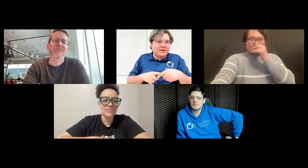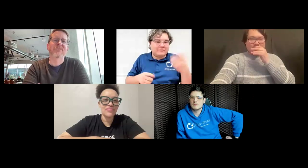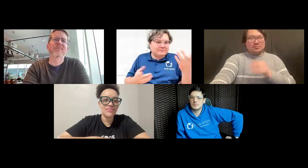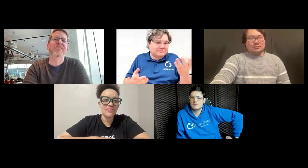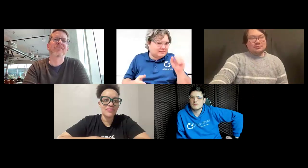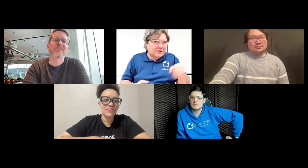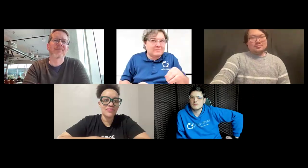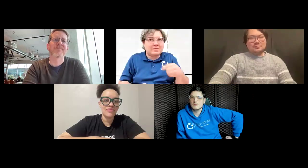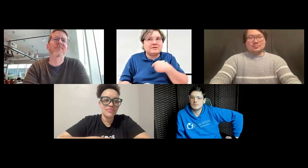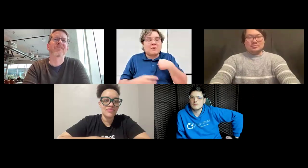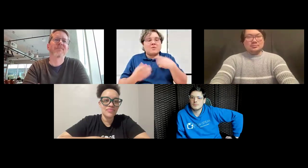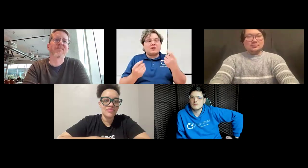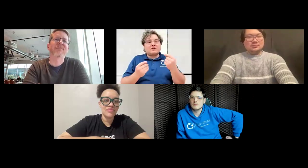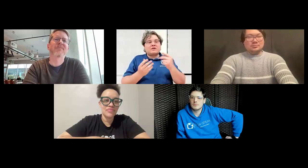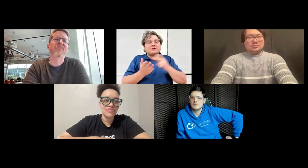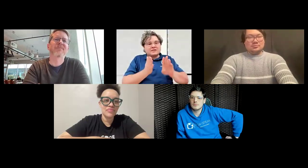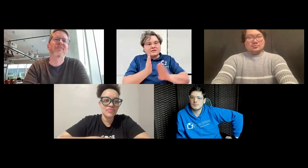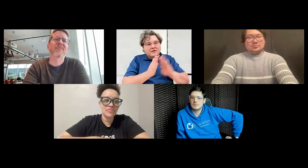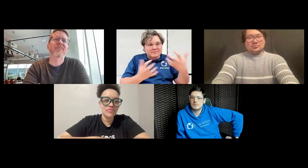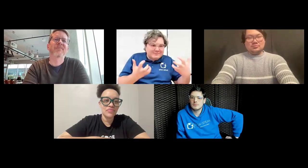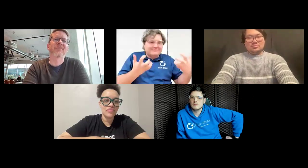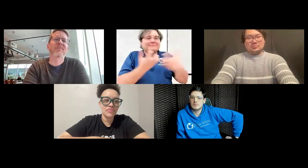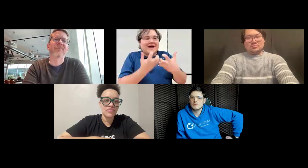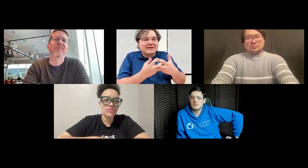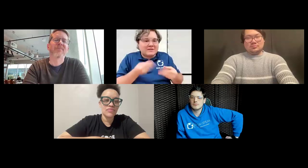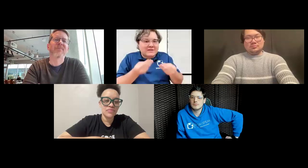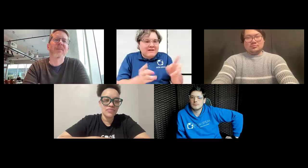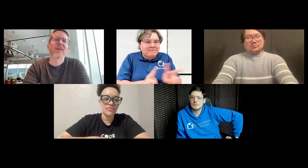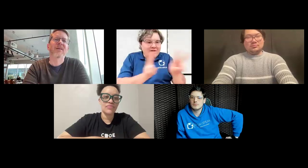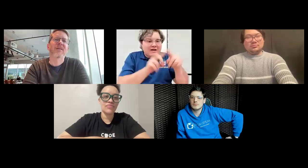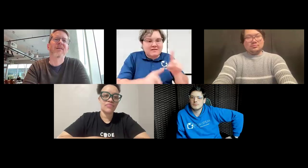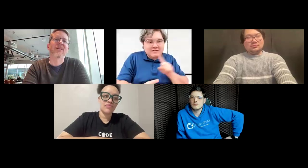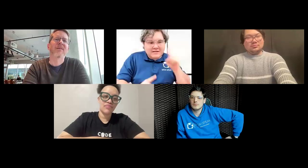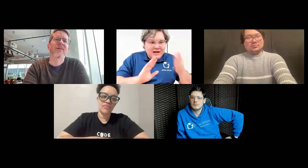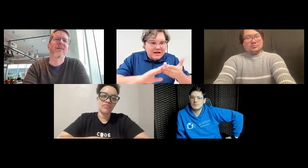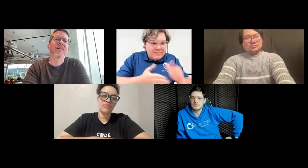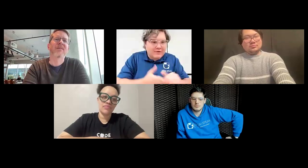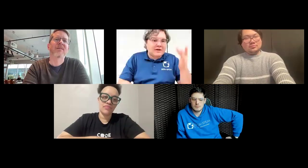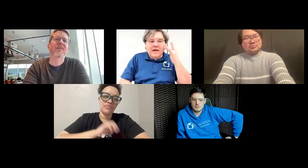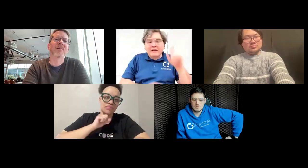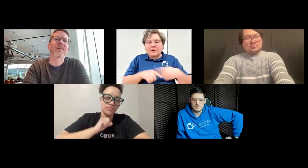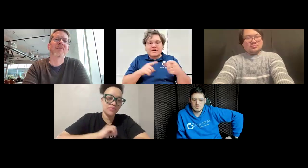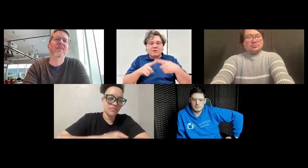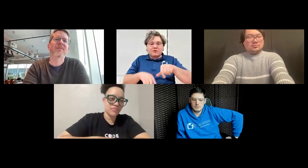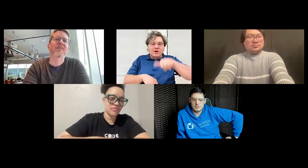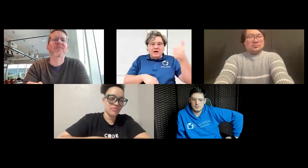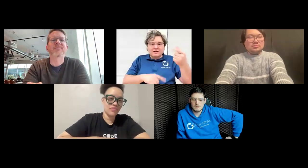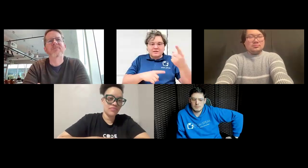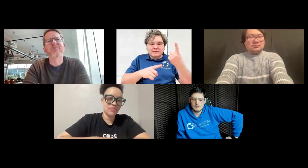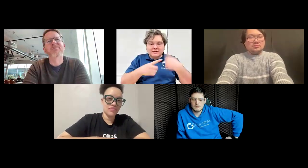That's what's most important to me. And so we want to continue to develop, but also to primarily keep in the